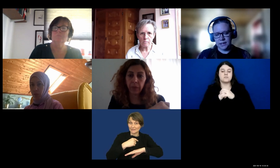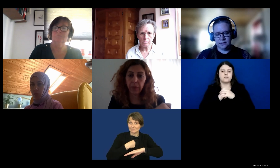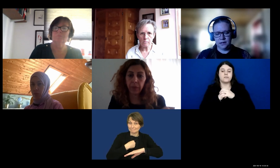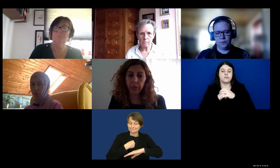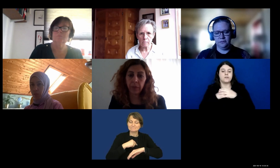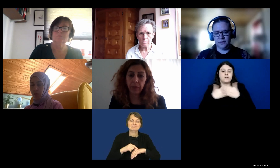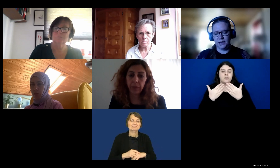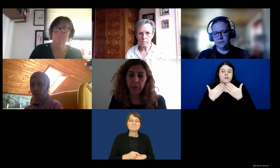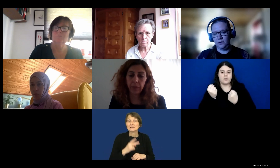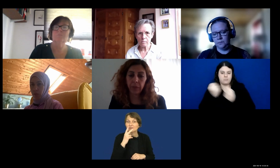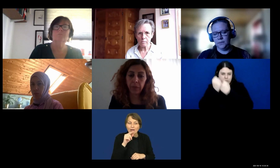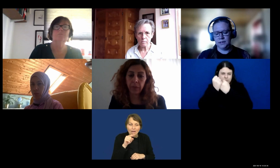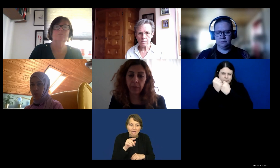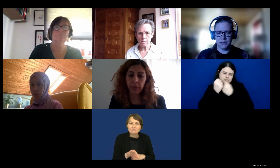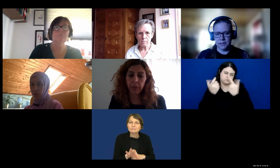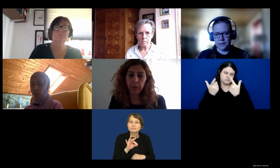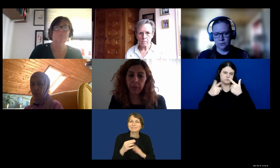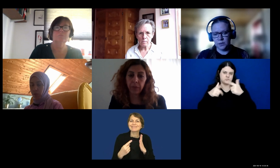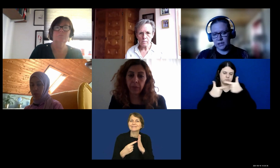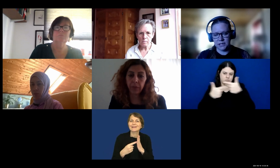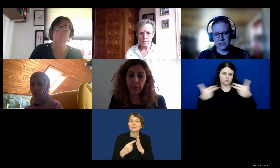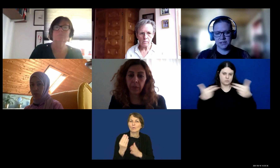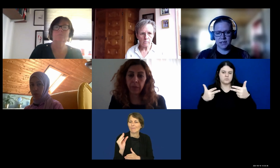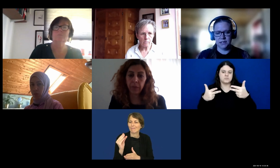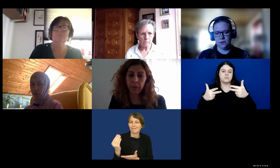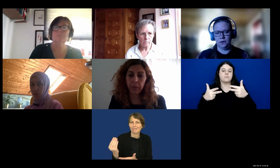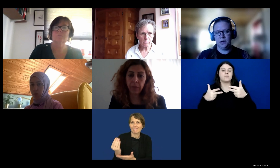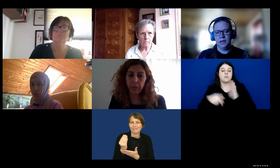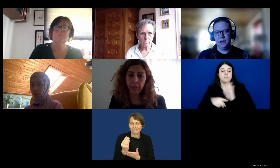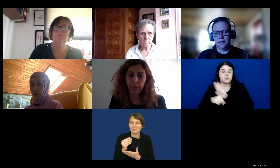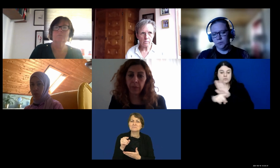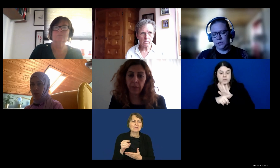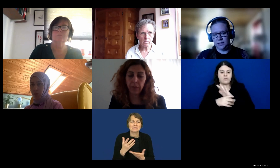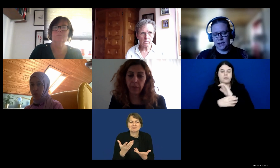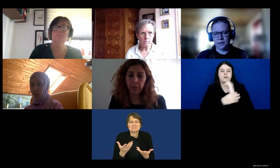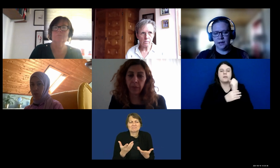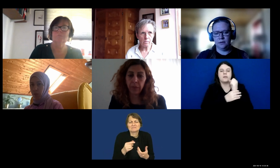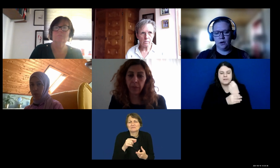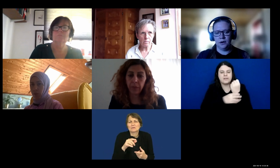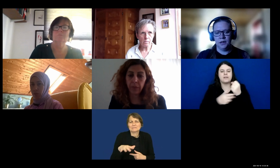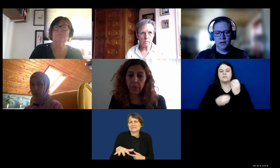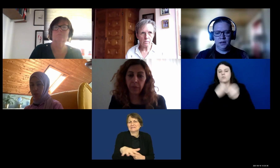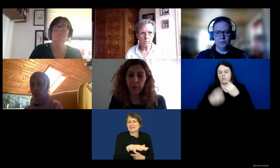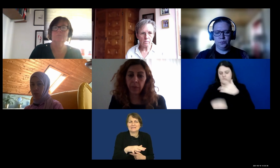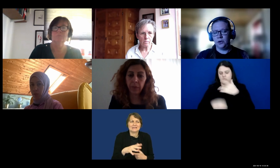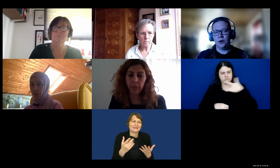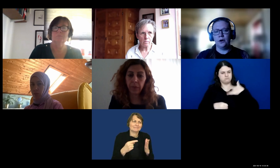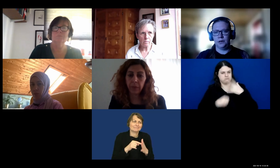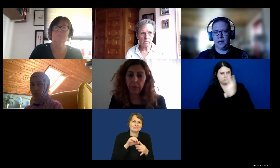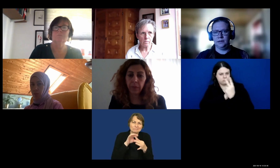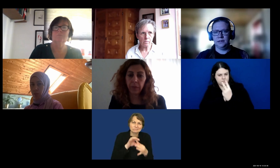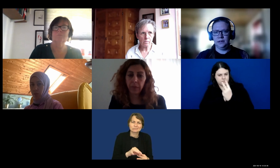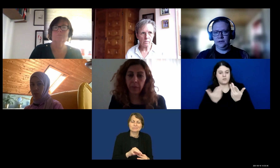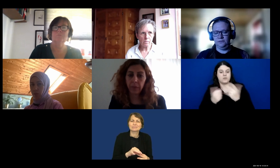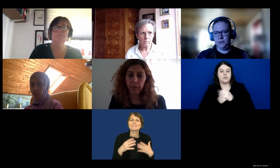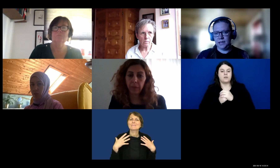technical aids that are provided from rehabilitation settings or within healthcare are procured,